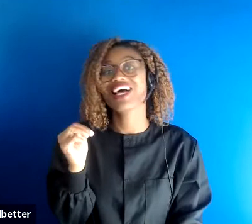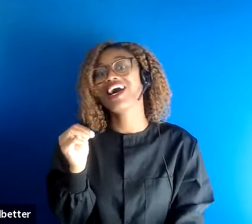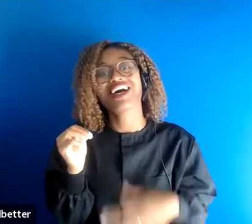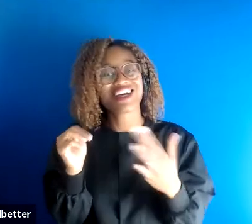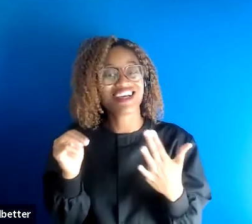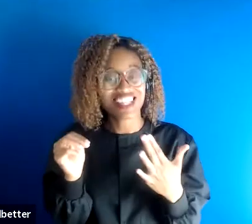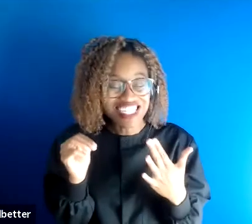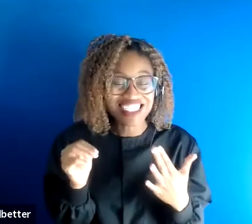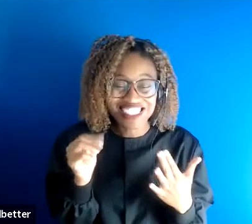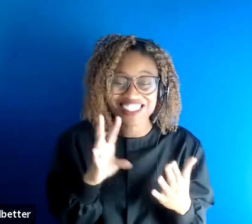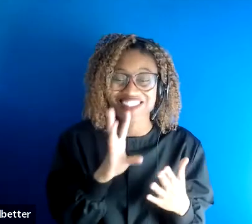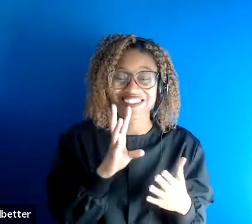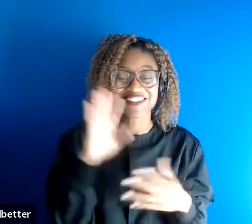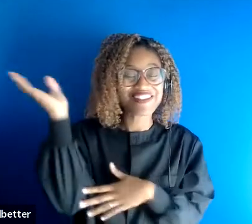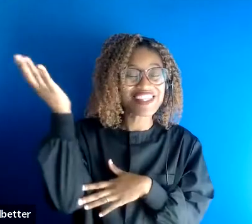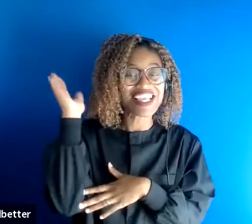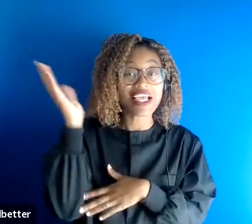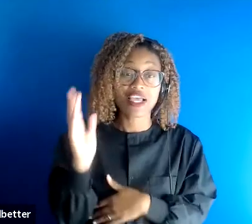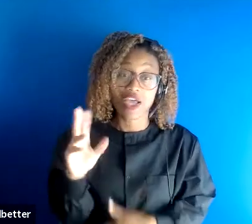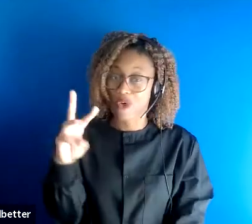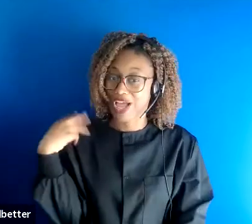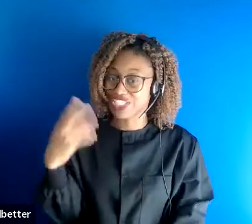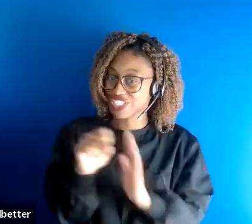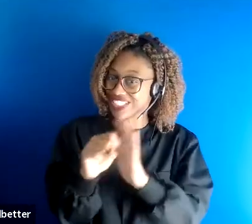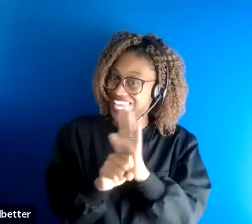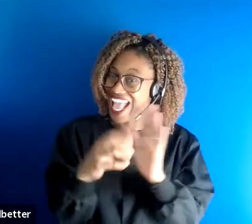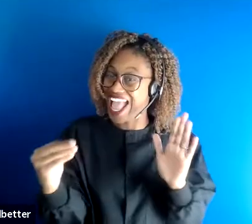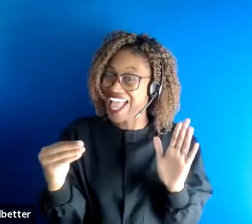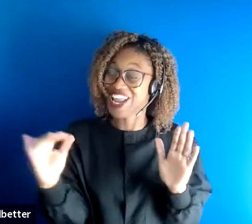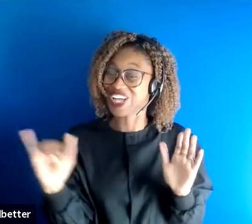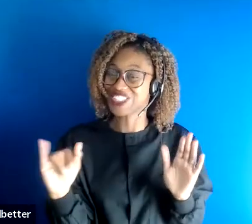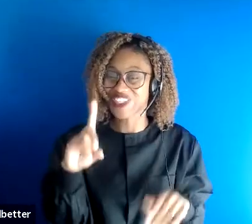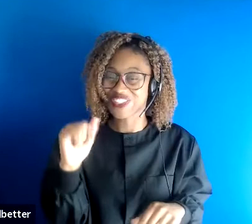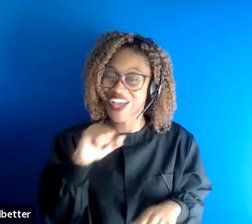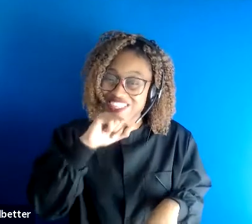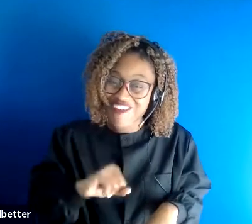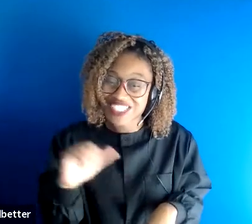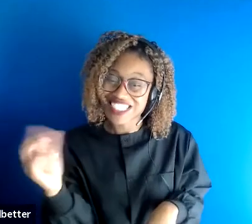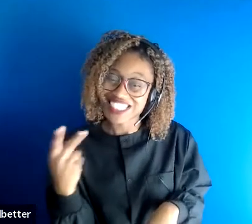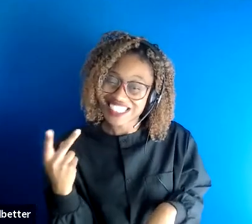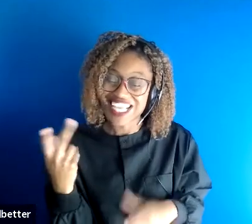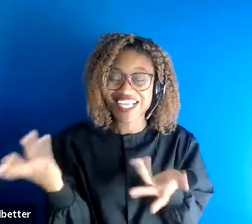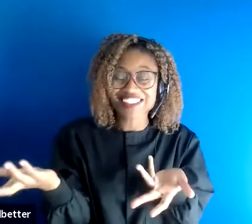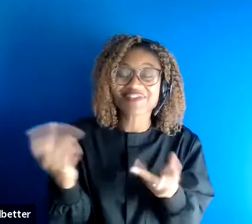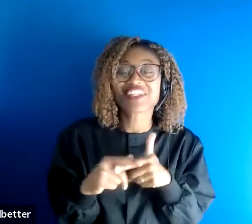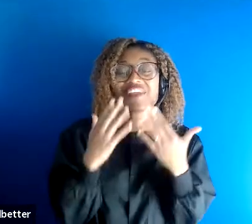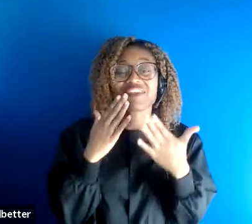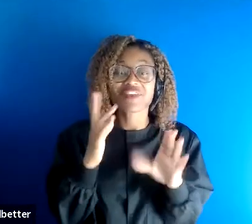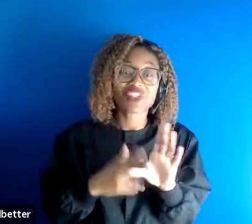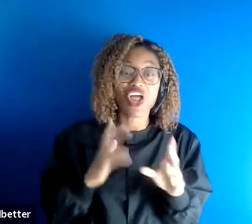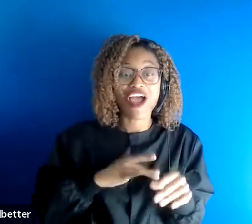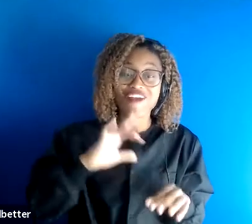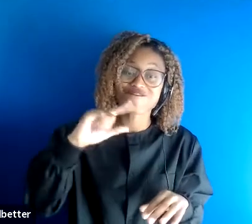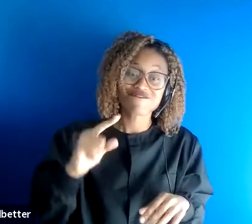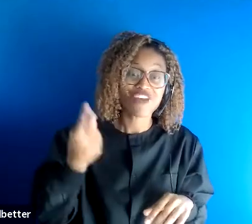Washingtonian and a fellow dog lover. So thank you so much for being here, Christiana, and speaking at our first virtual